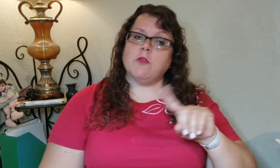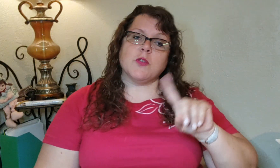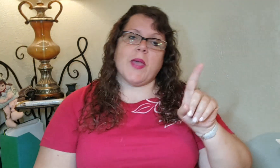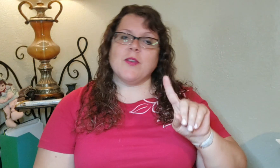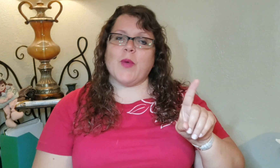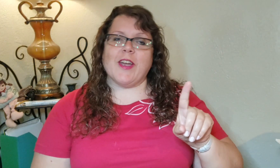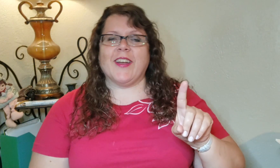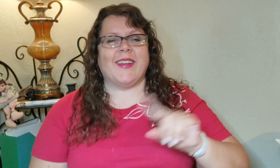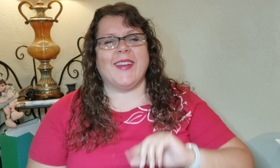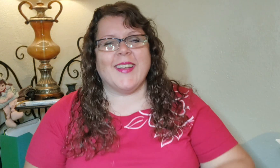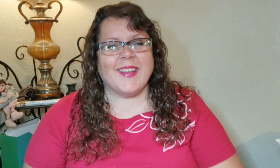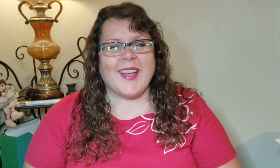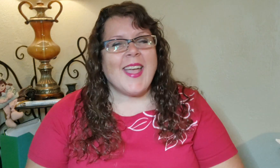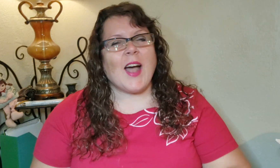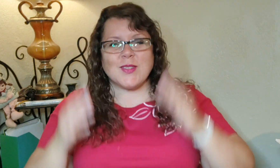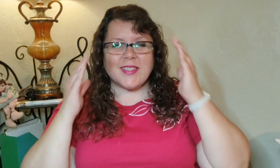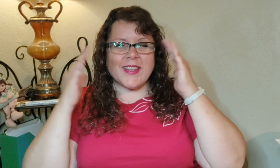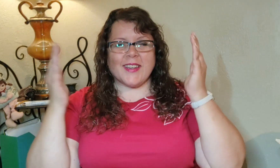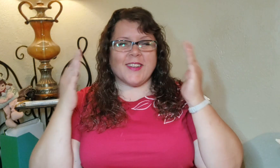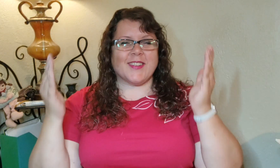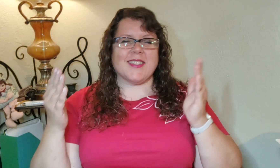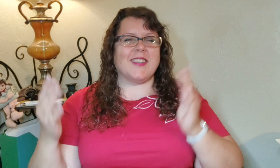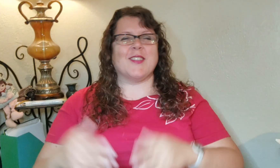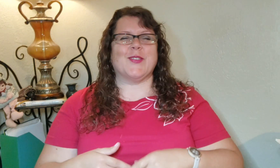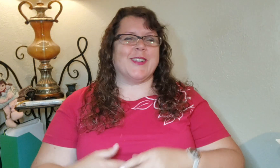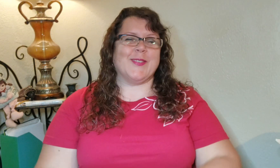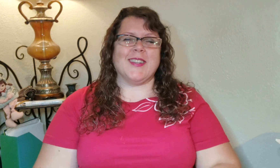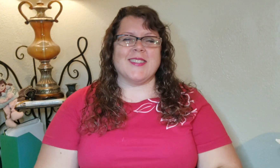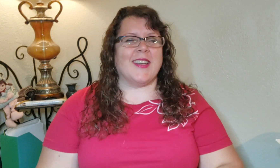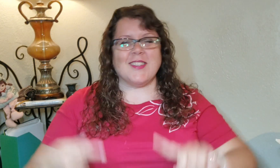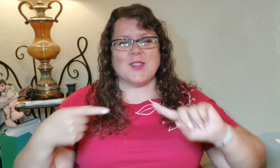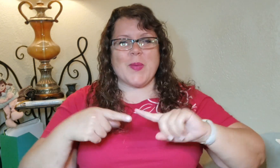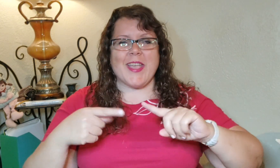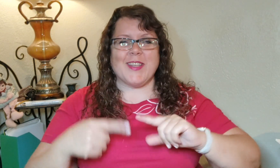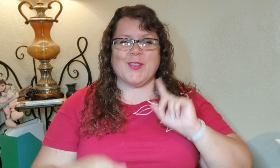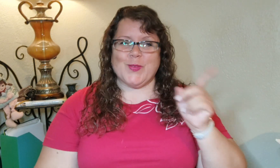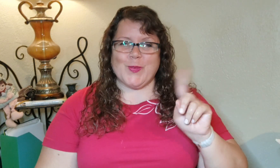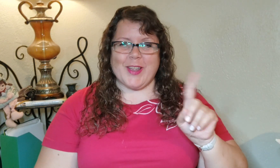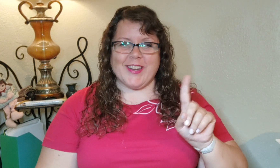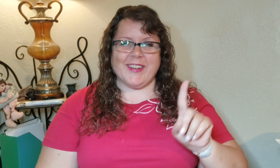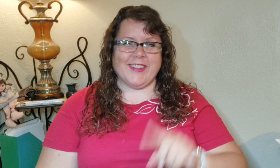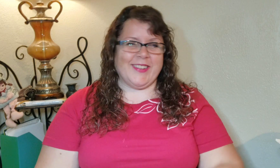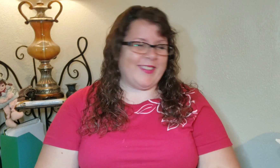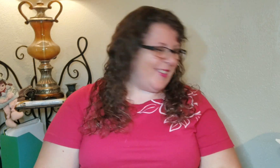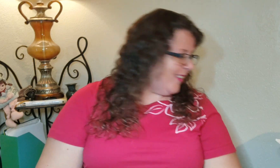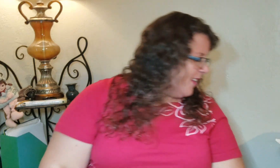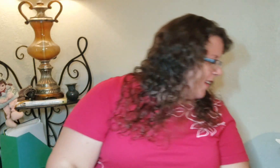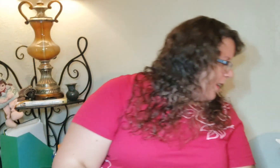just pain where. I was thinking there was another word, but it's not. It's just pain where.